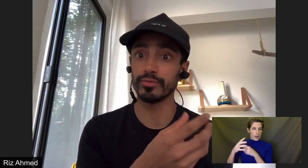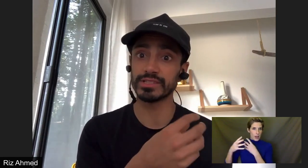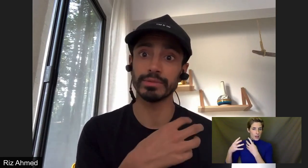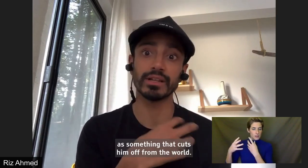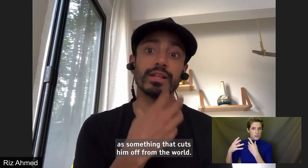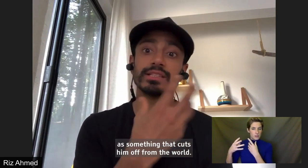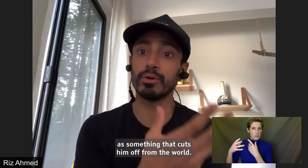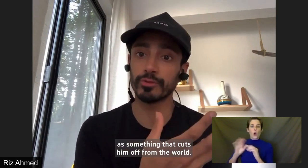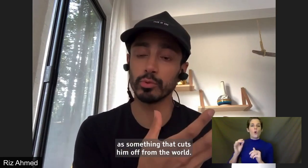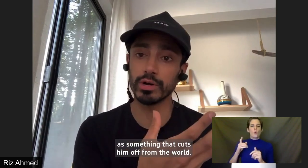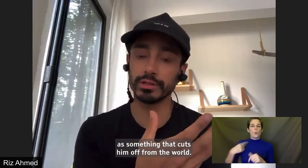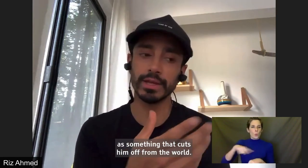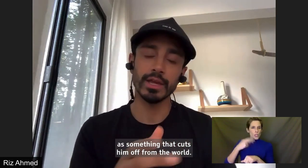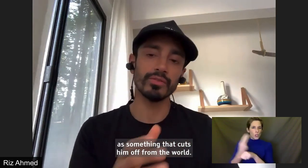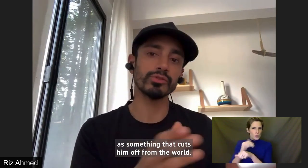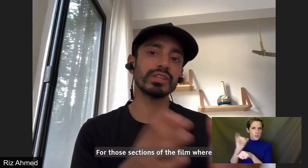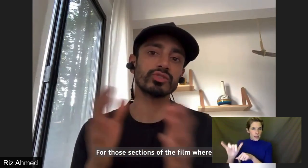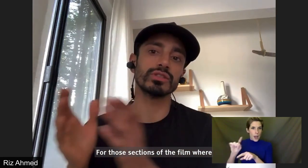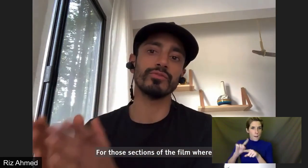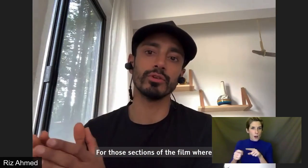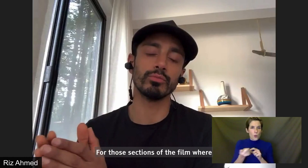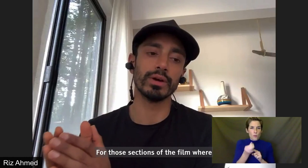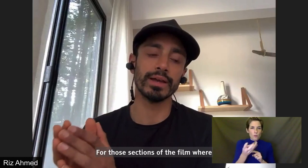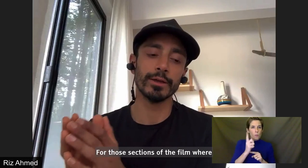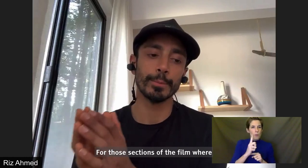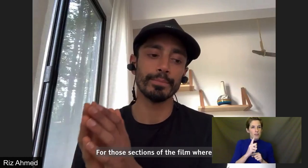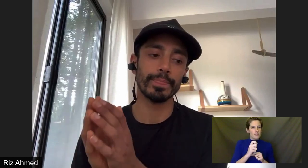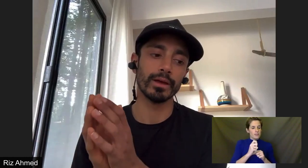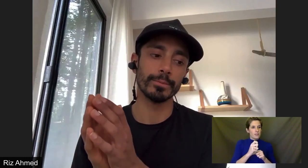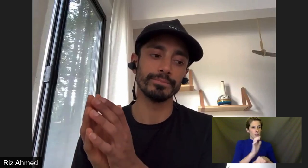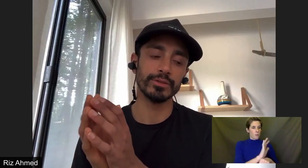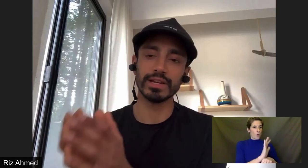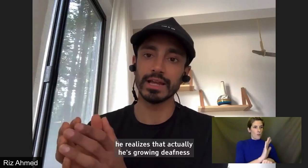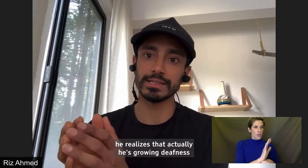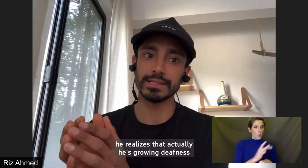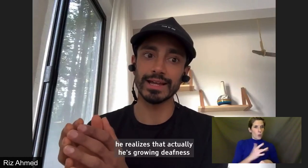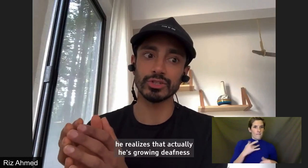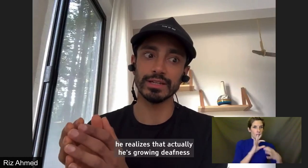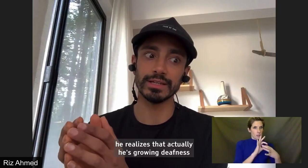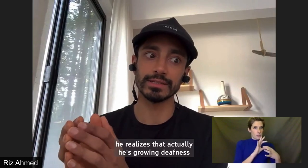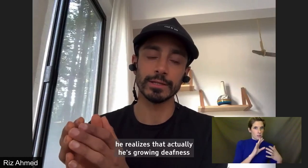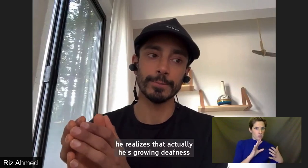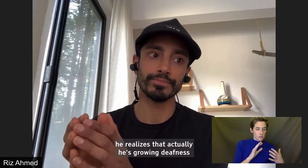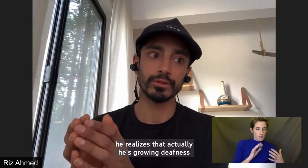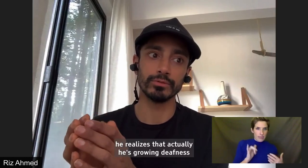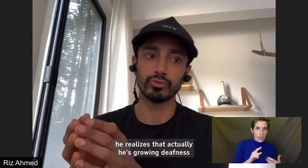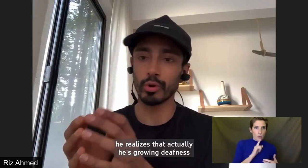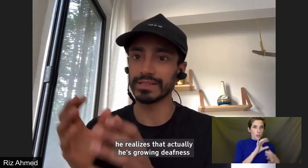of himself, as something that cuts him off from the world. For those sections of the film where he realizes that actually